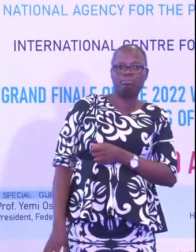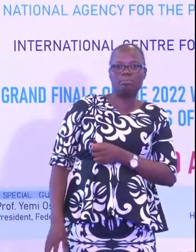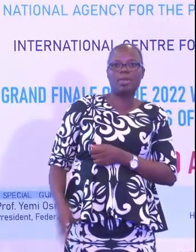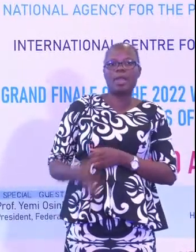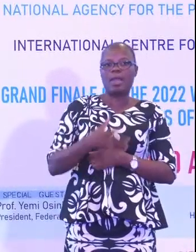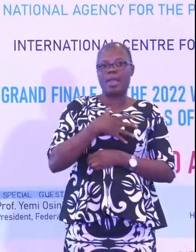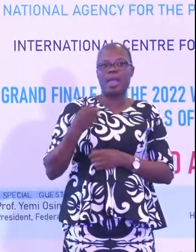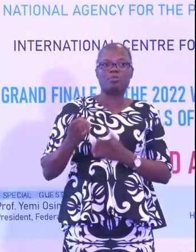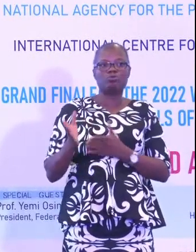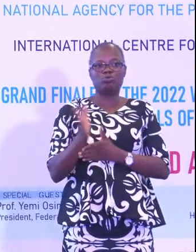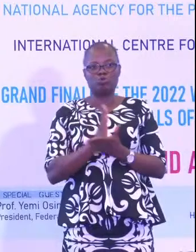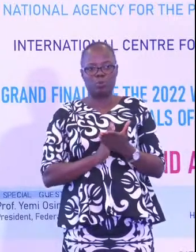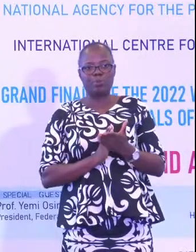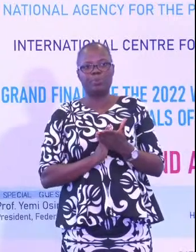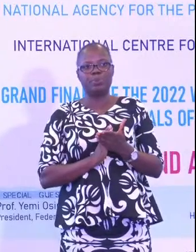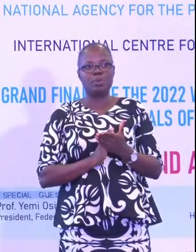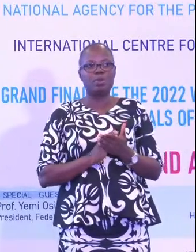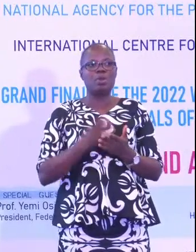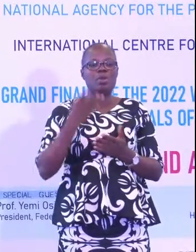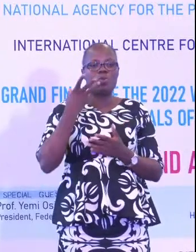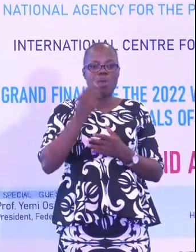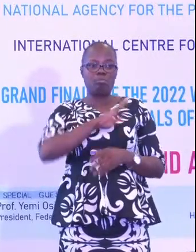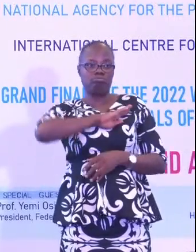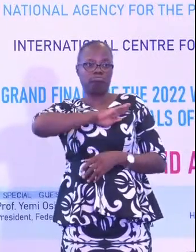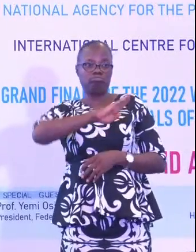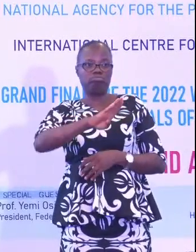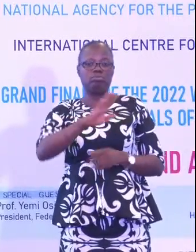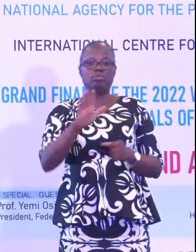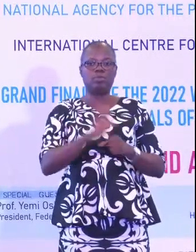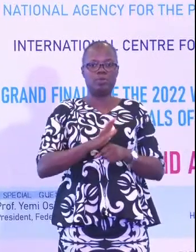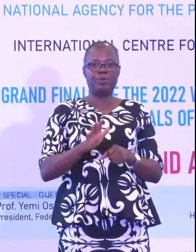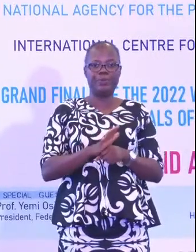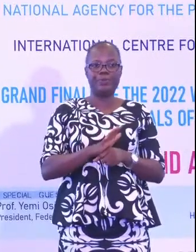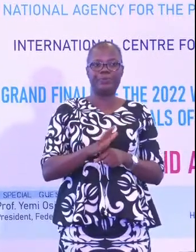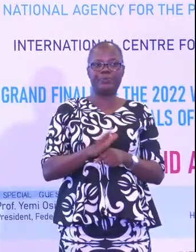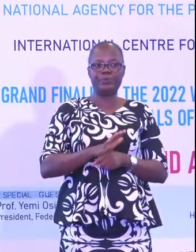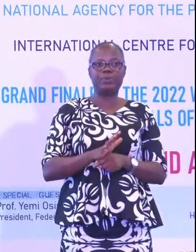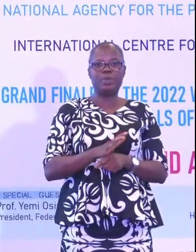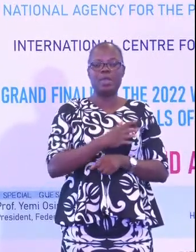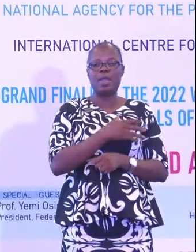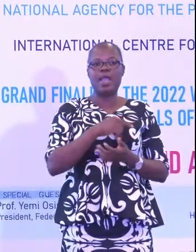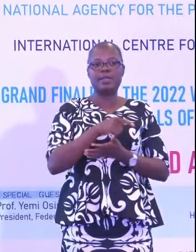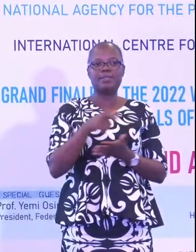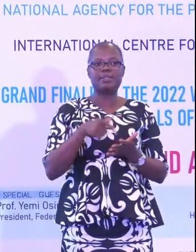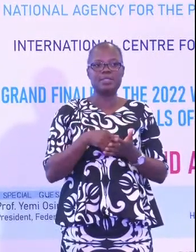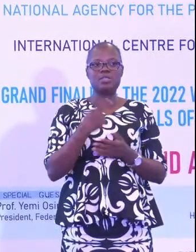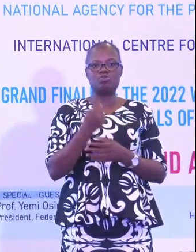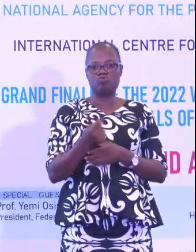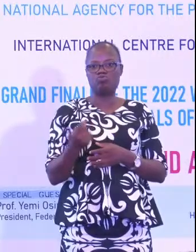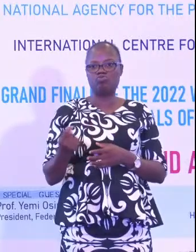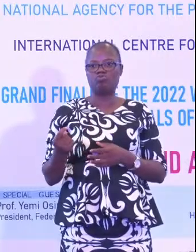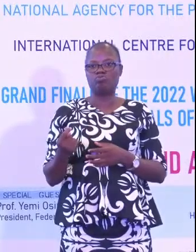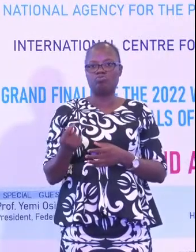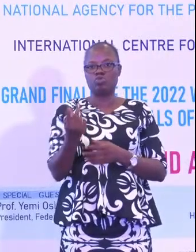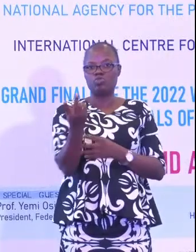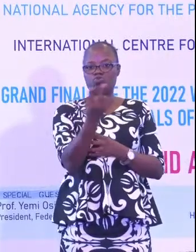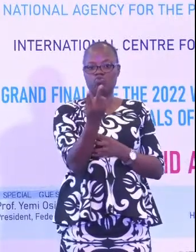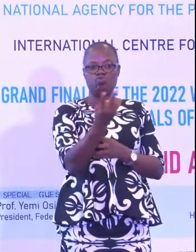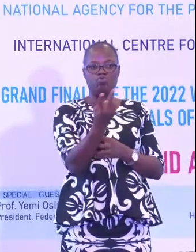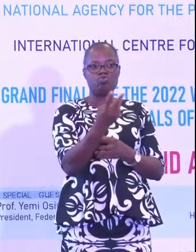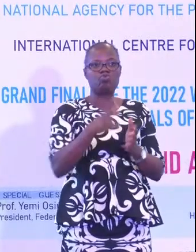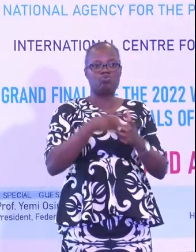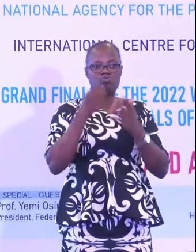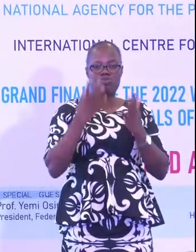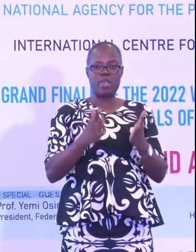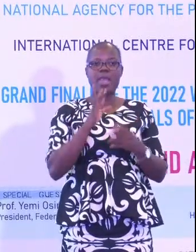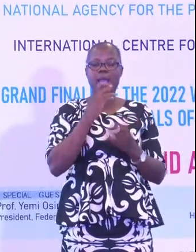And some were courageous enough. And these two today are the most